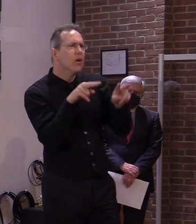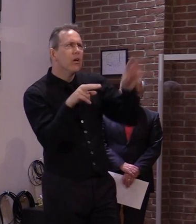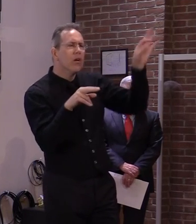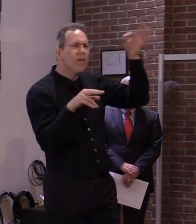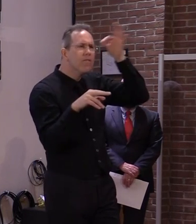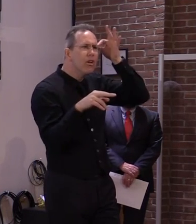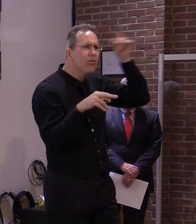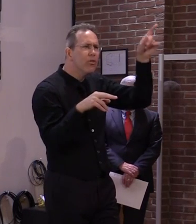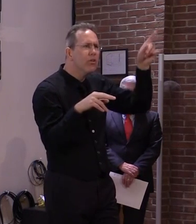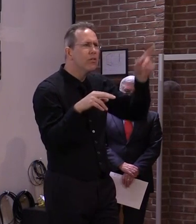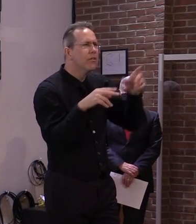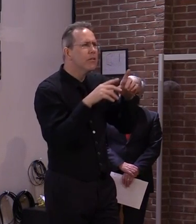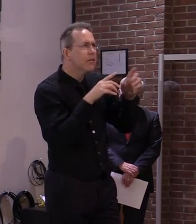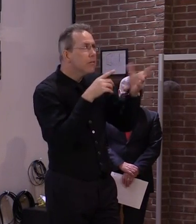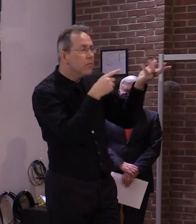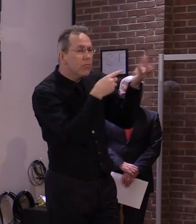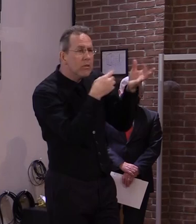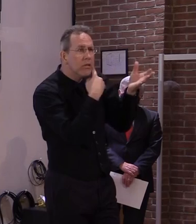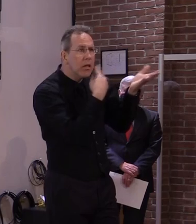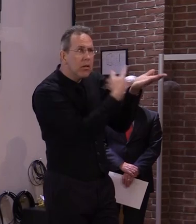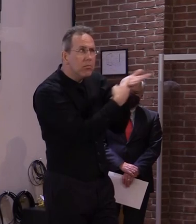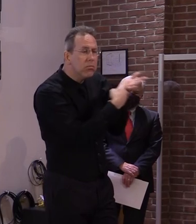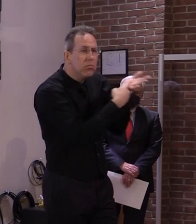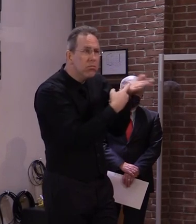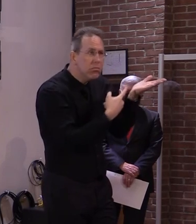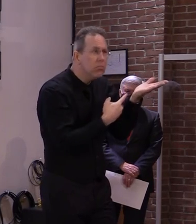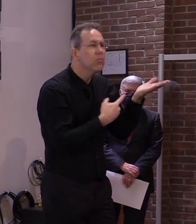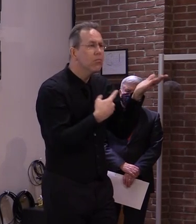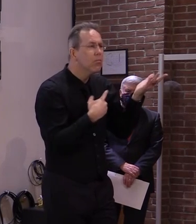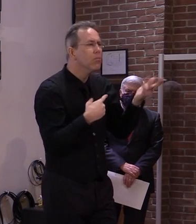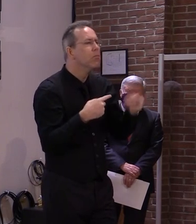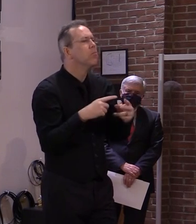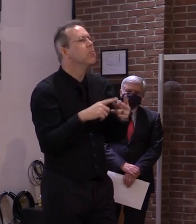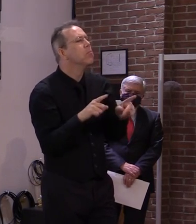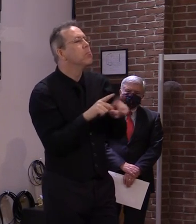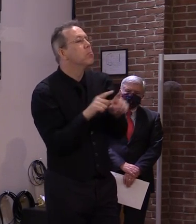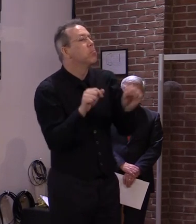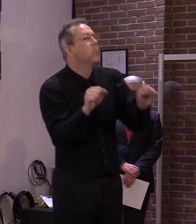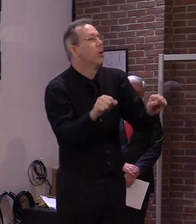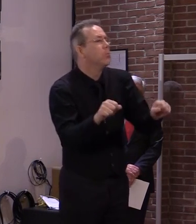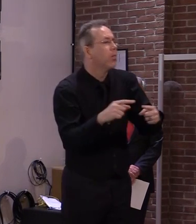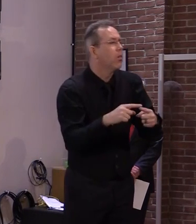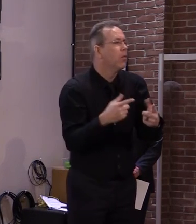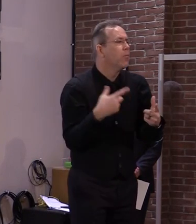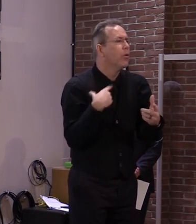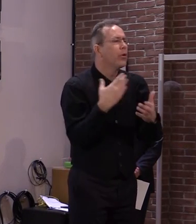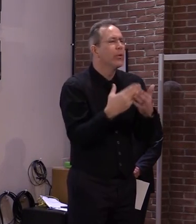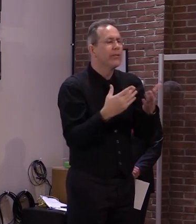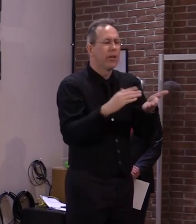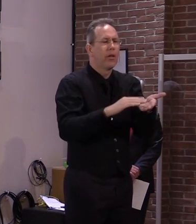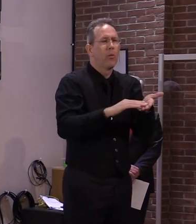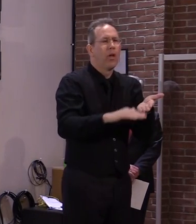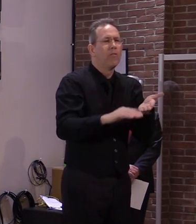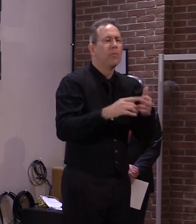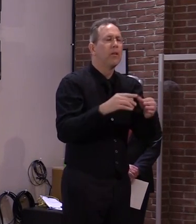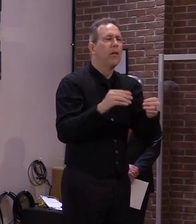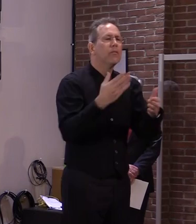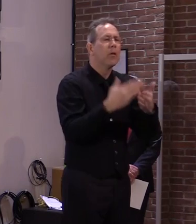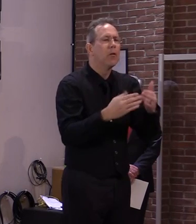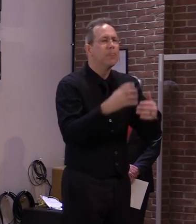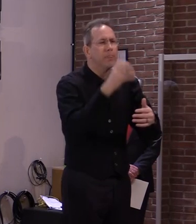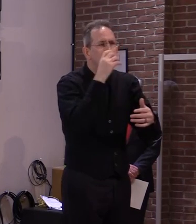to have a waiver, if you will, on the accountability provisions of the Every Student Succeeds Act.